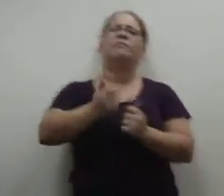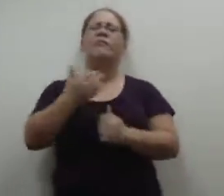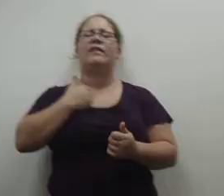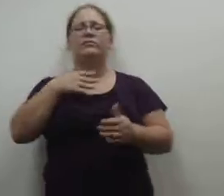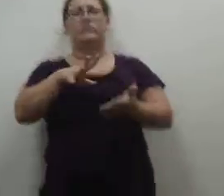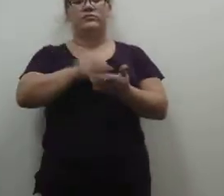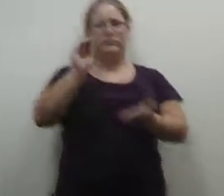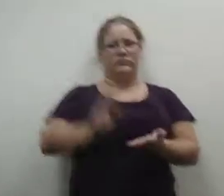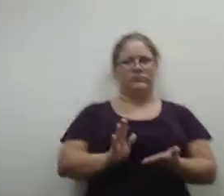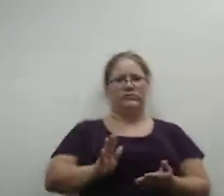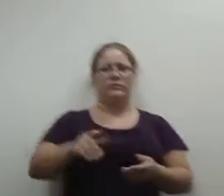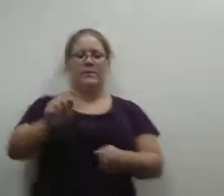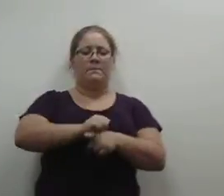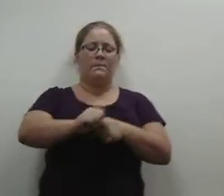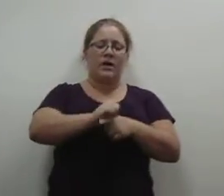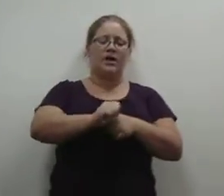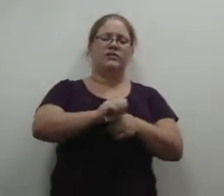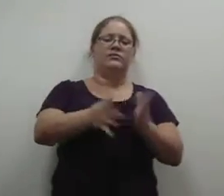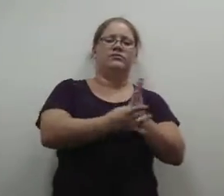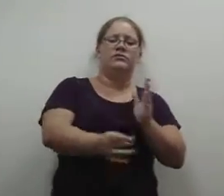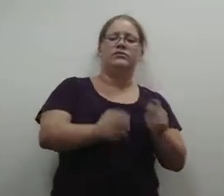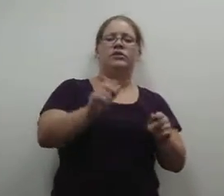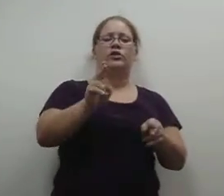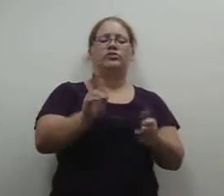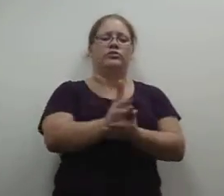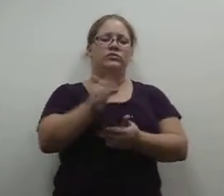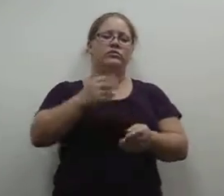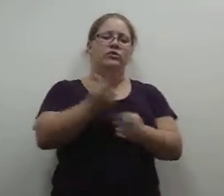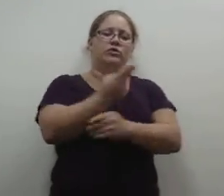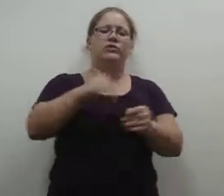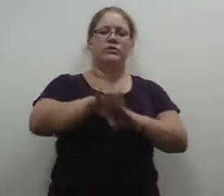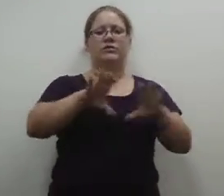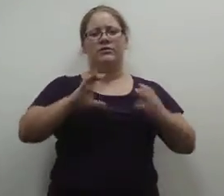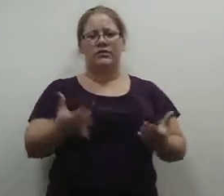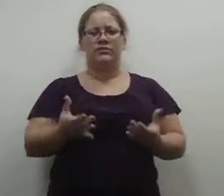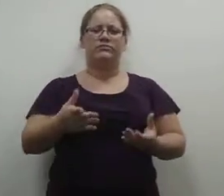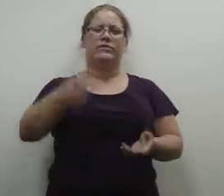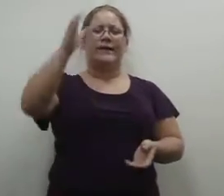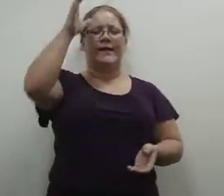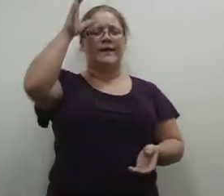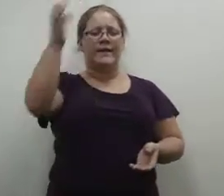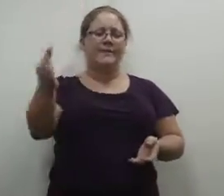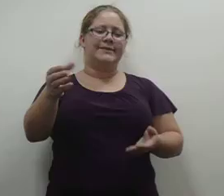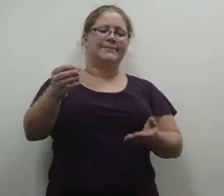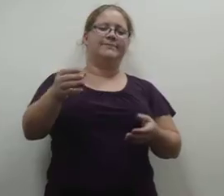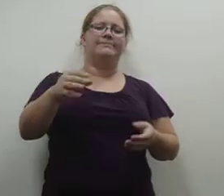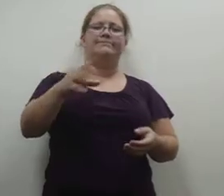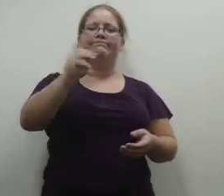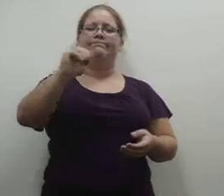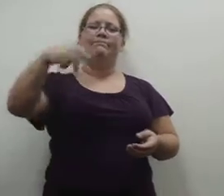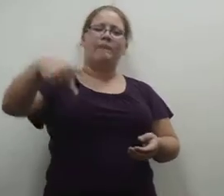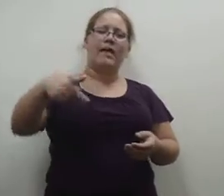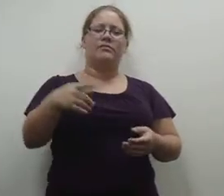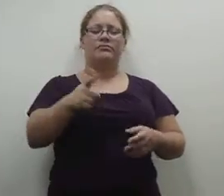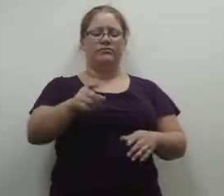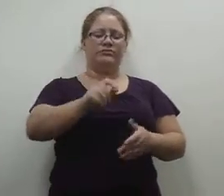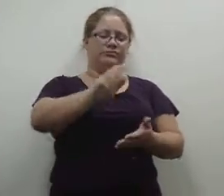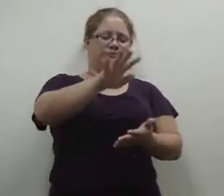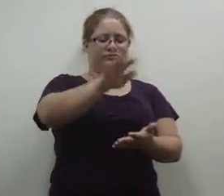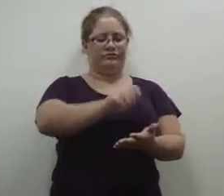like concept mapping. Maybe they'll go find the article, draw a concept map of that article, which means any number of